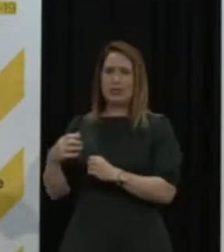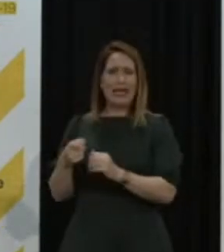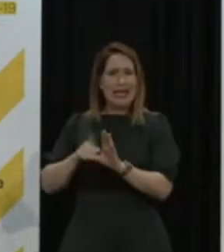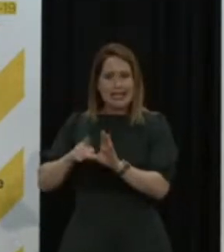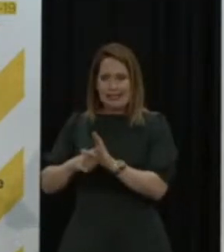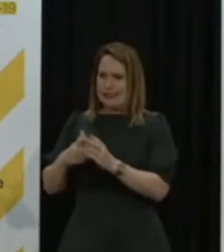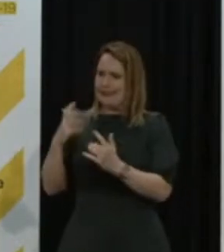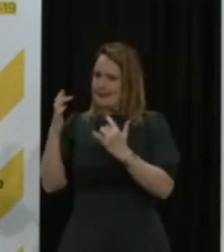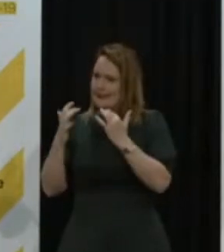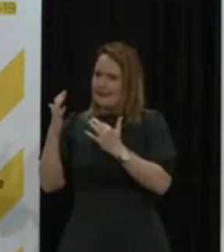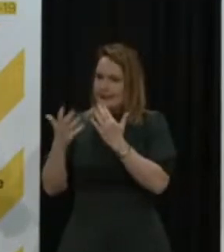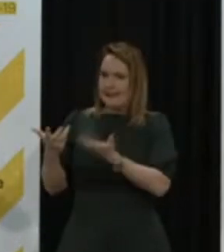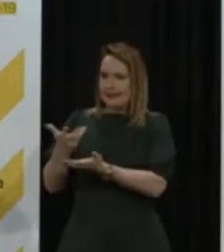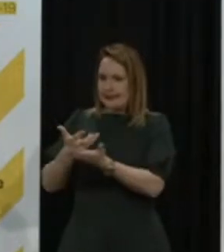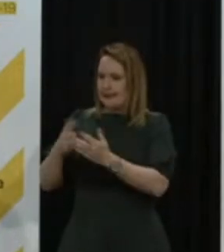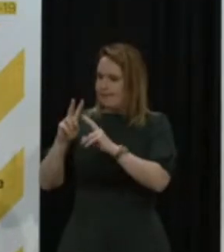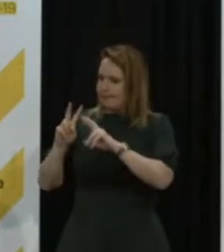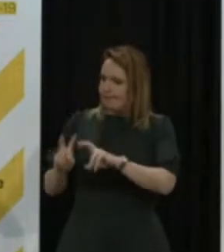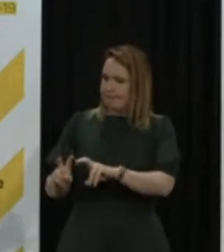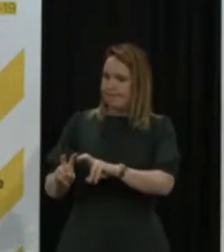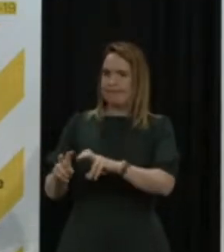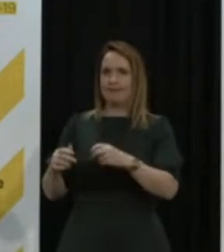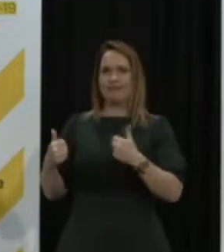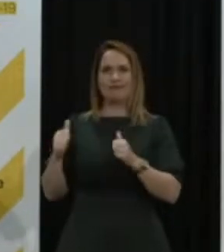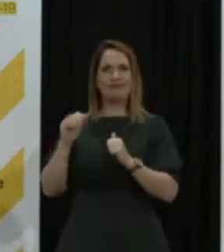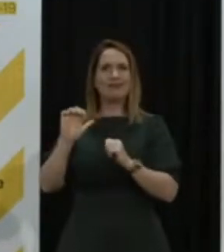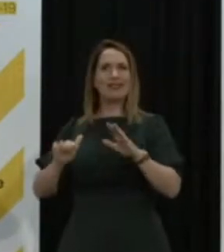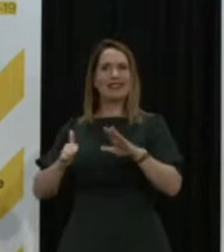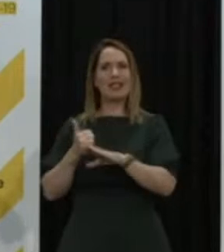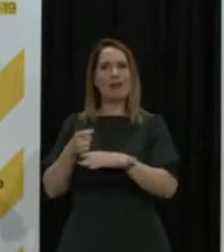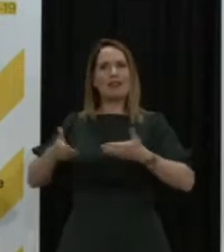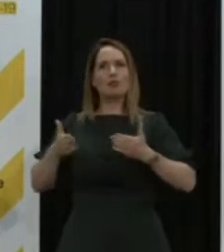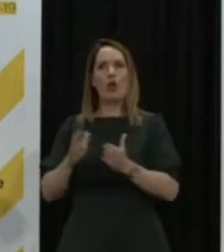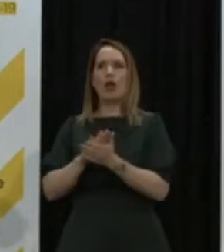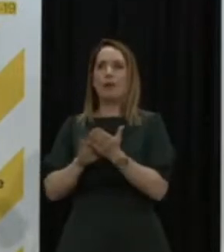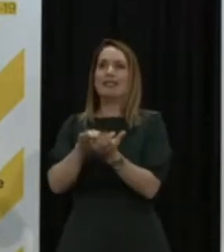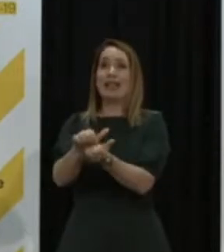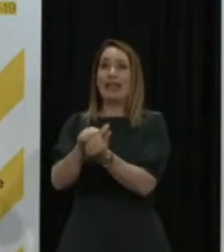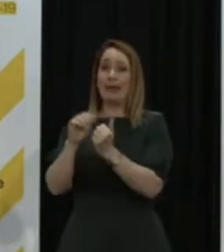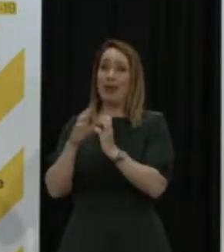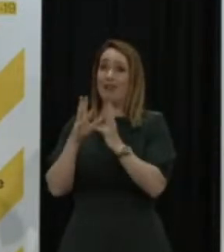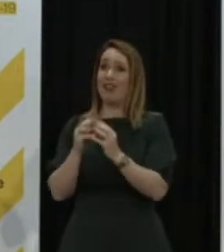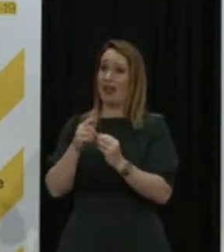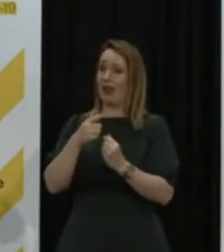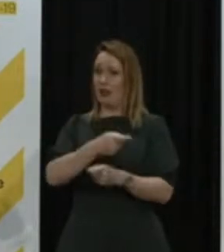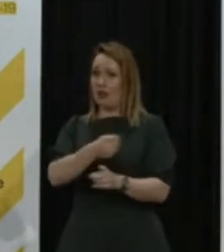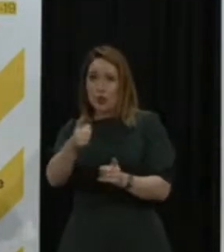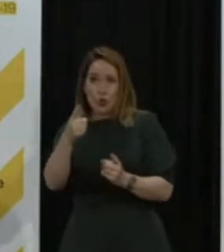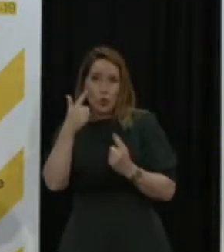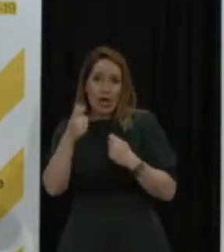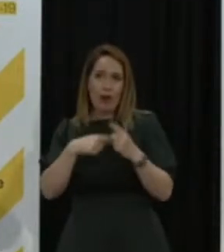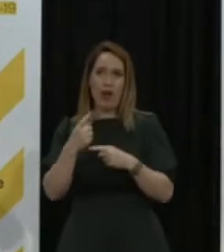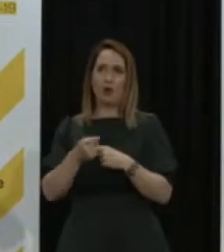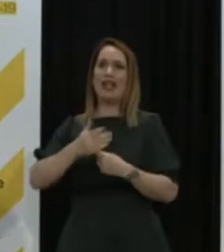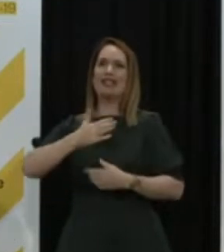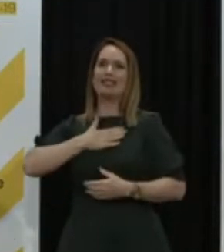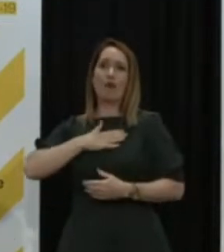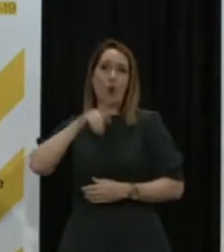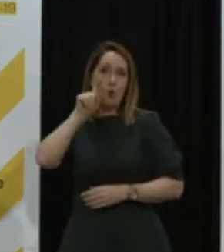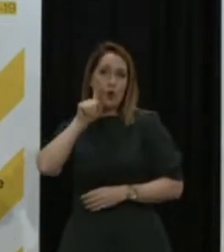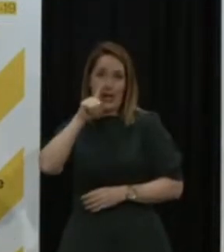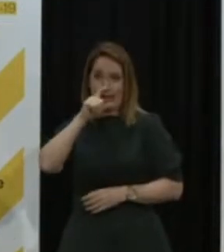consideration, and they are designed in such a way that we retain all the things people care about: safe drinking water, the ability